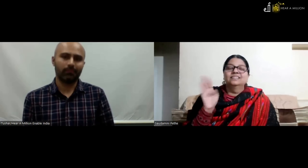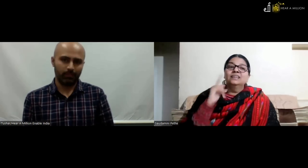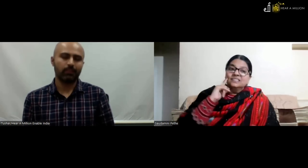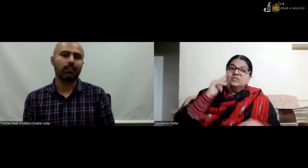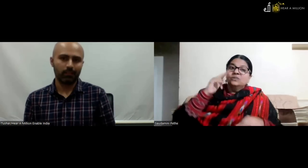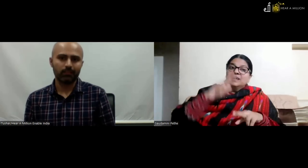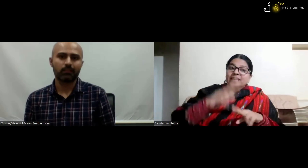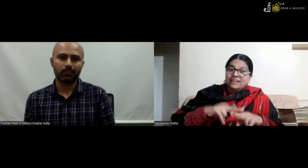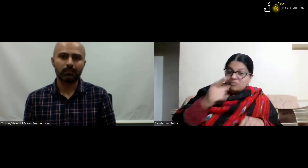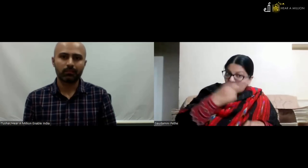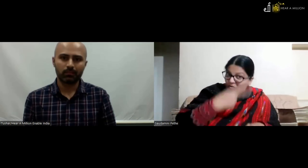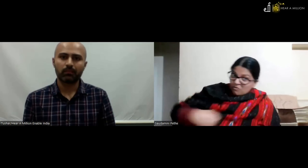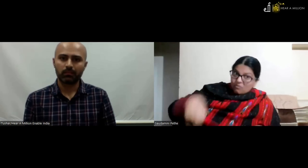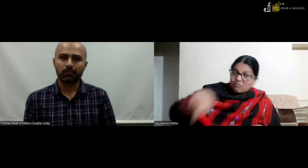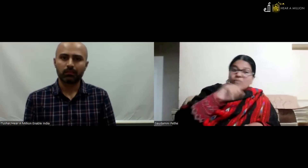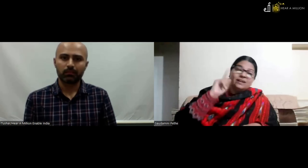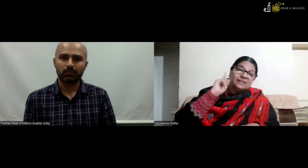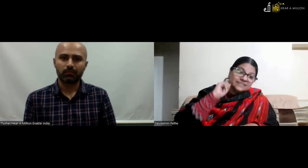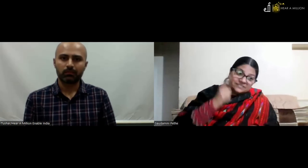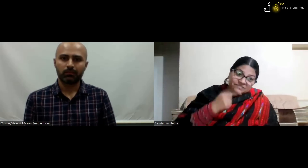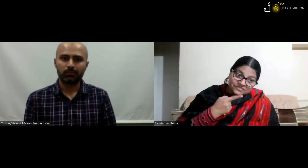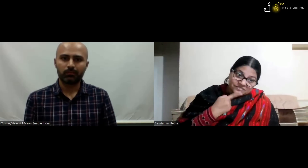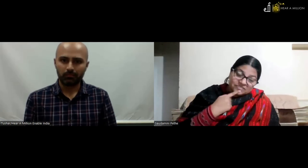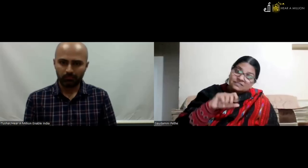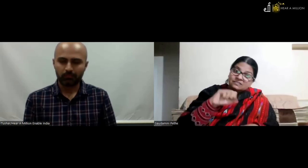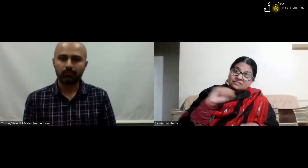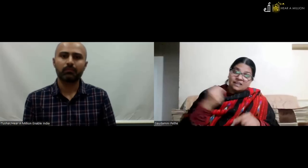whether it could be a native place for me. So if